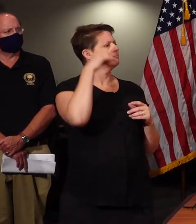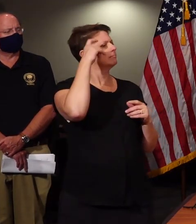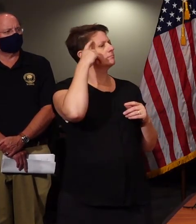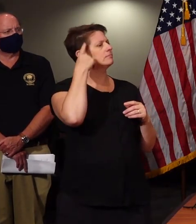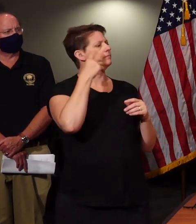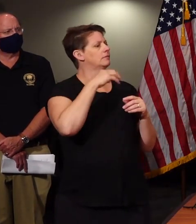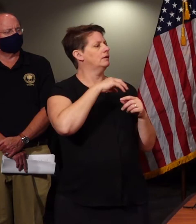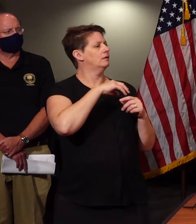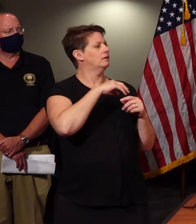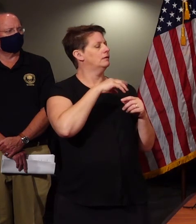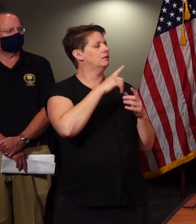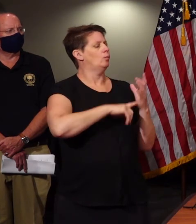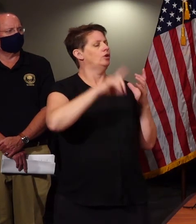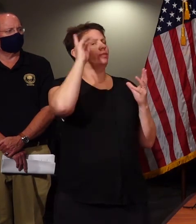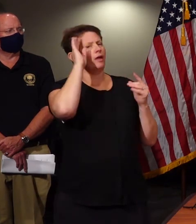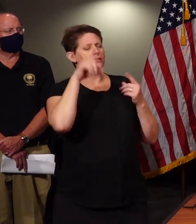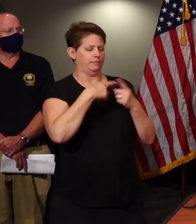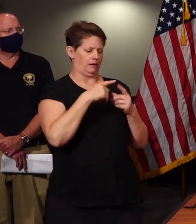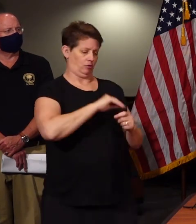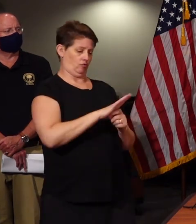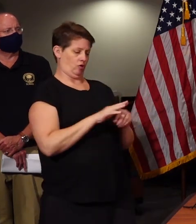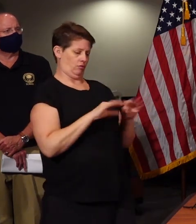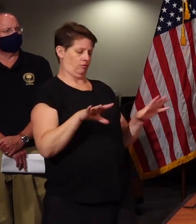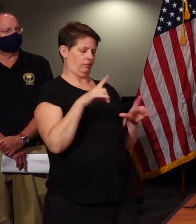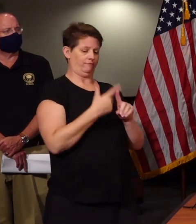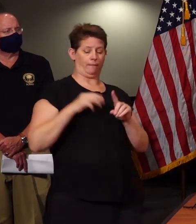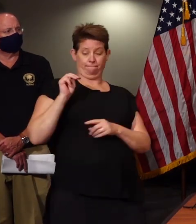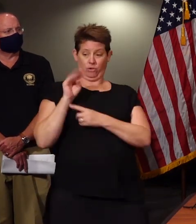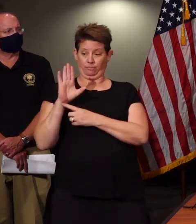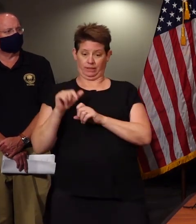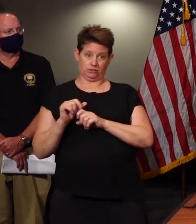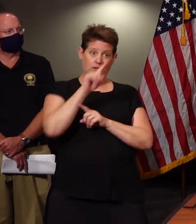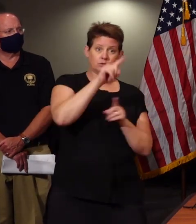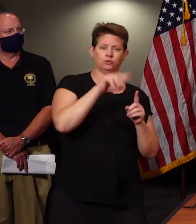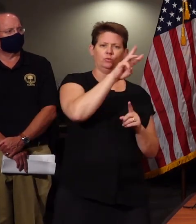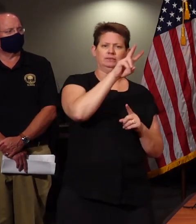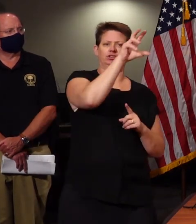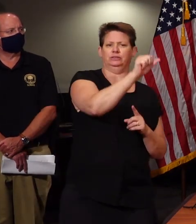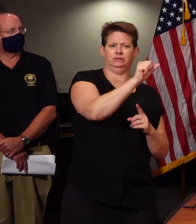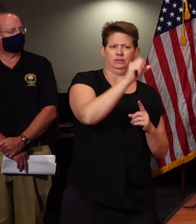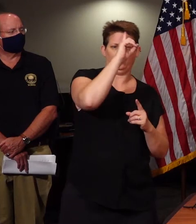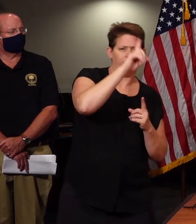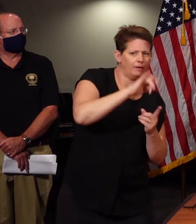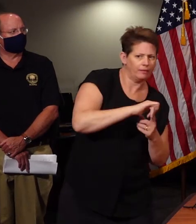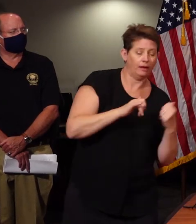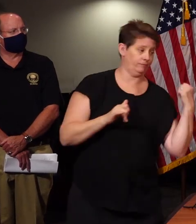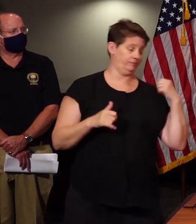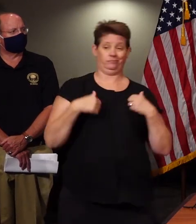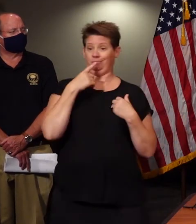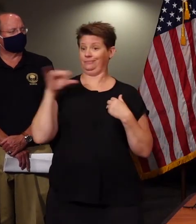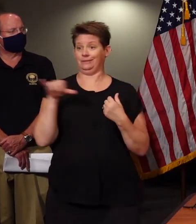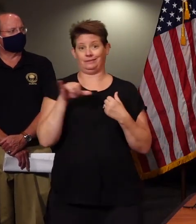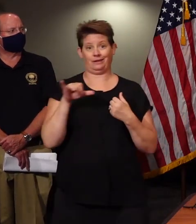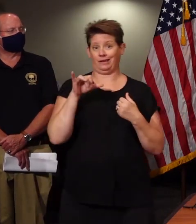clusters that have come from Myrtle Beach into West Virginia, and some of the things that the governor there has said about travel to South Carolina? Well, we had said the same thing when